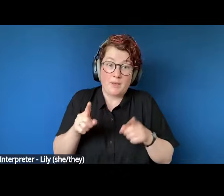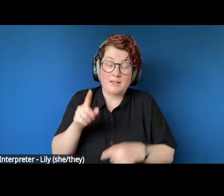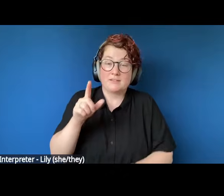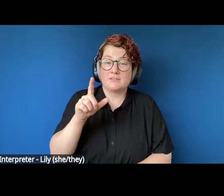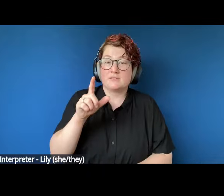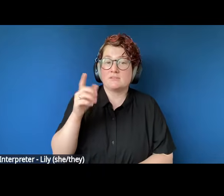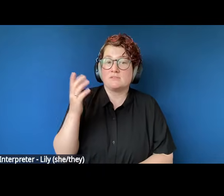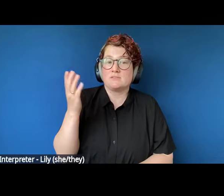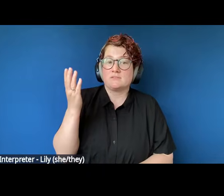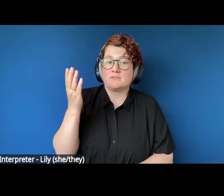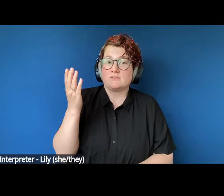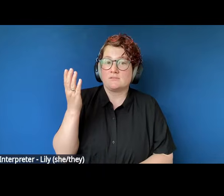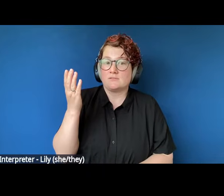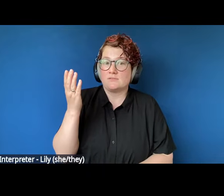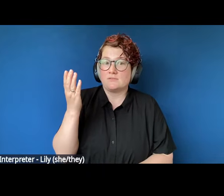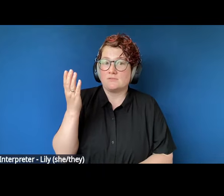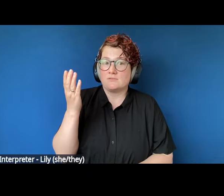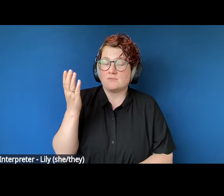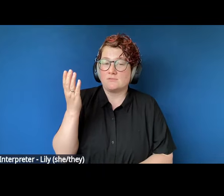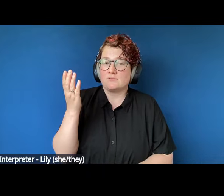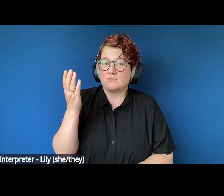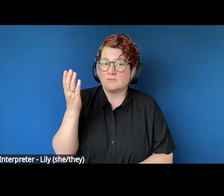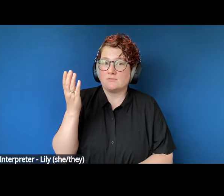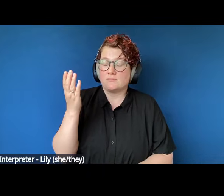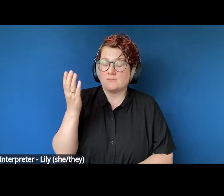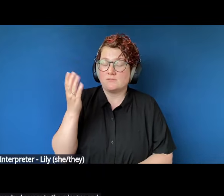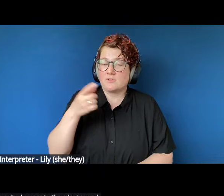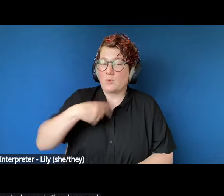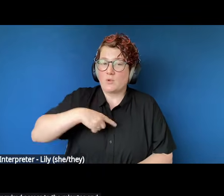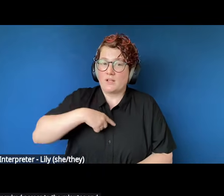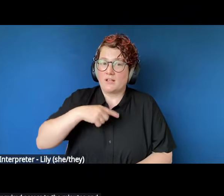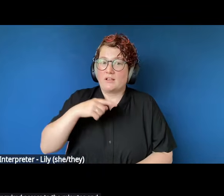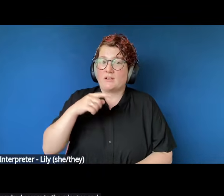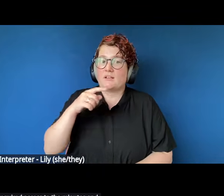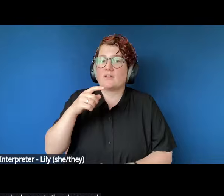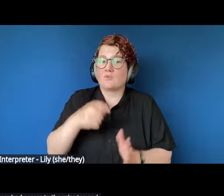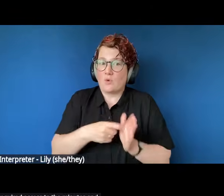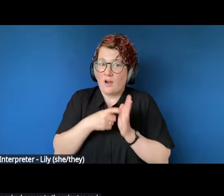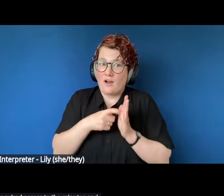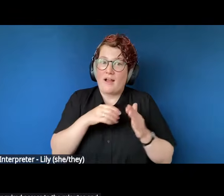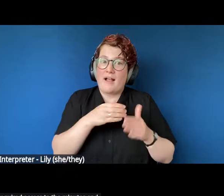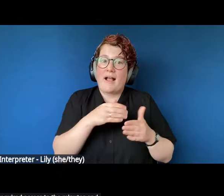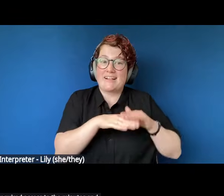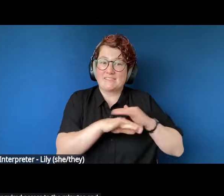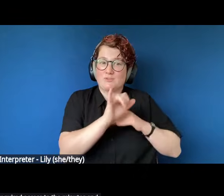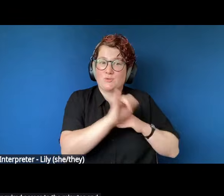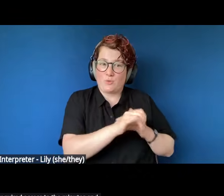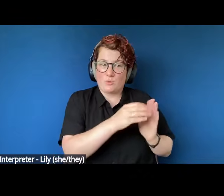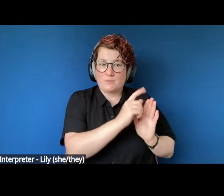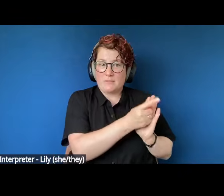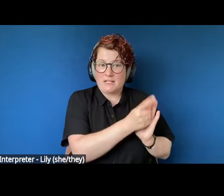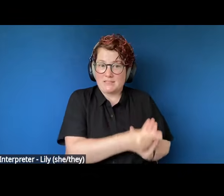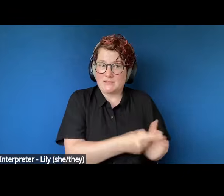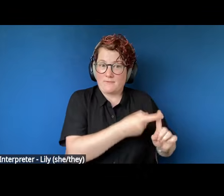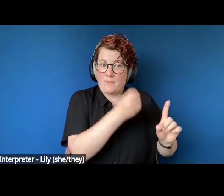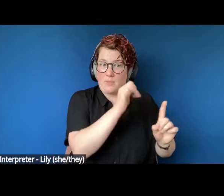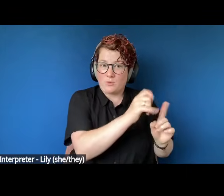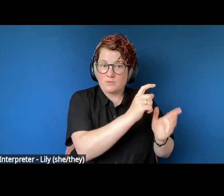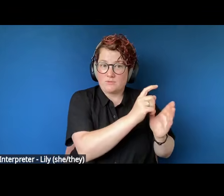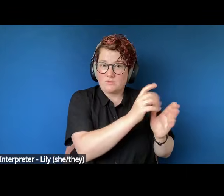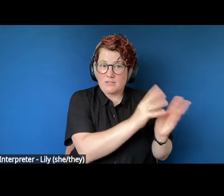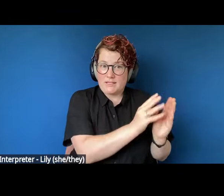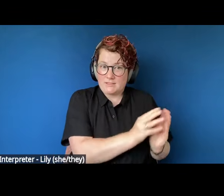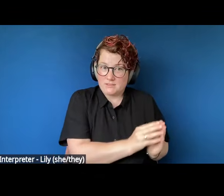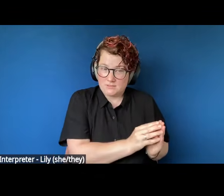required access to the minutes and to the agendas of those meetings. And the motion that was read into the record rescinded that